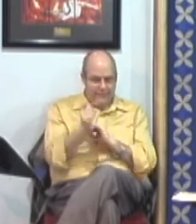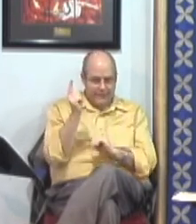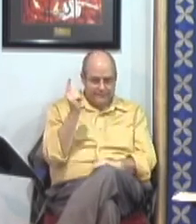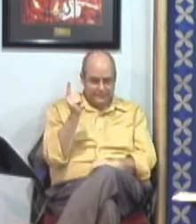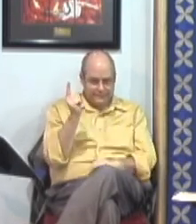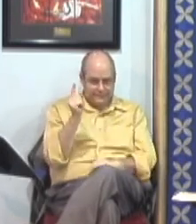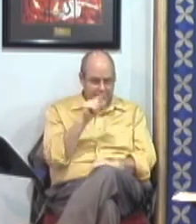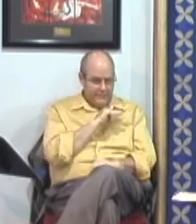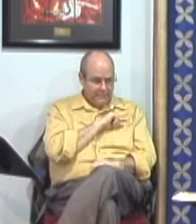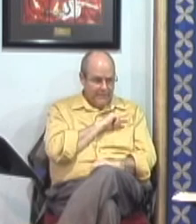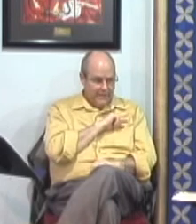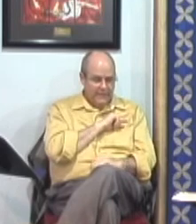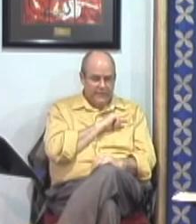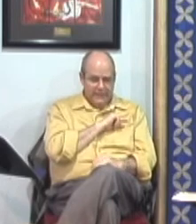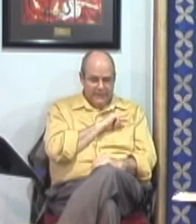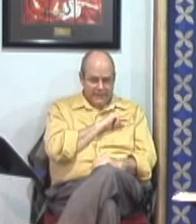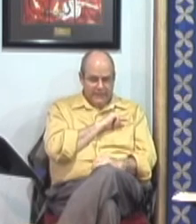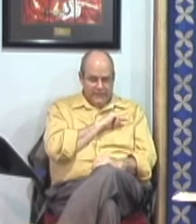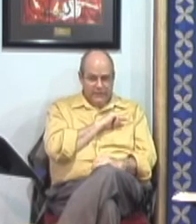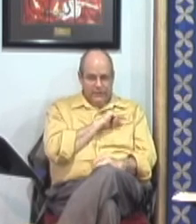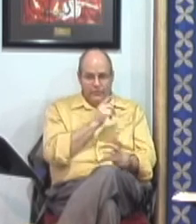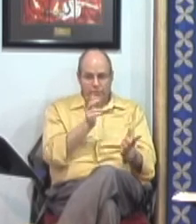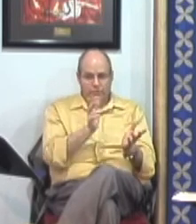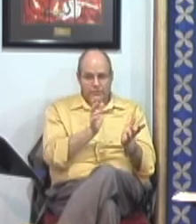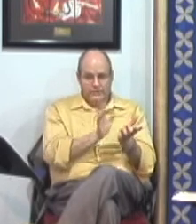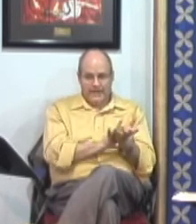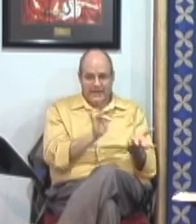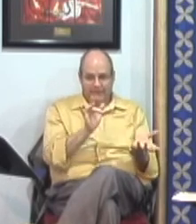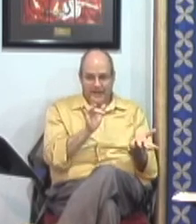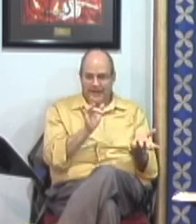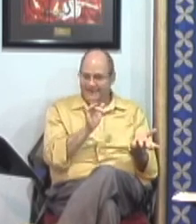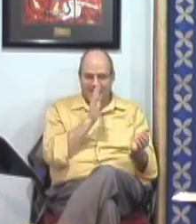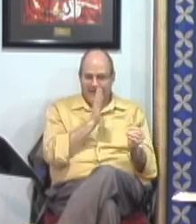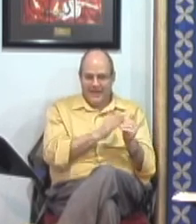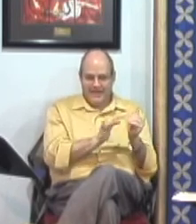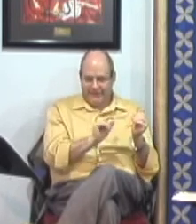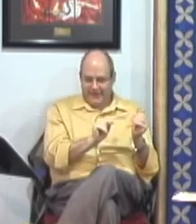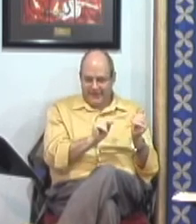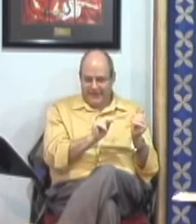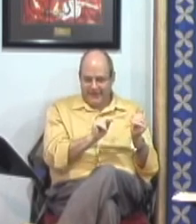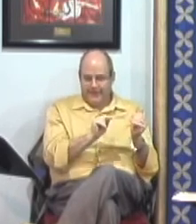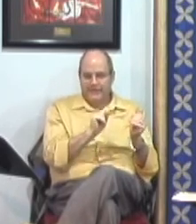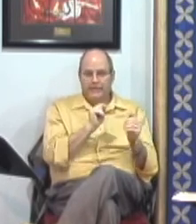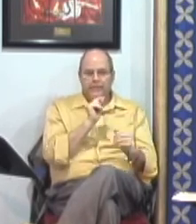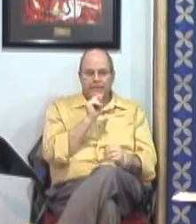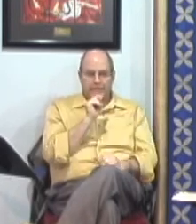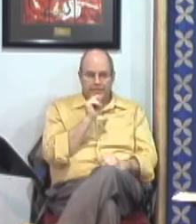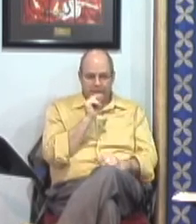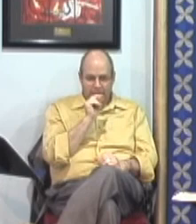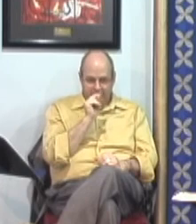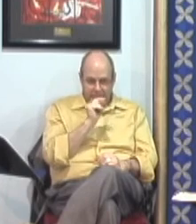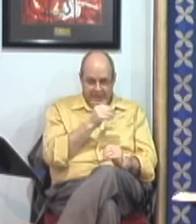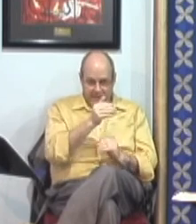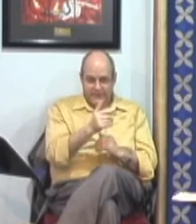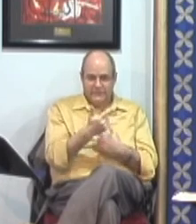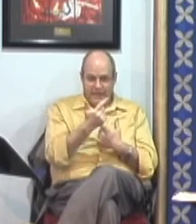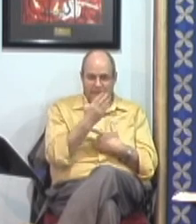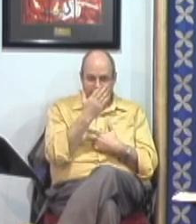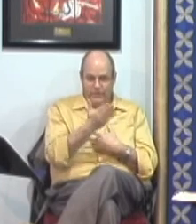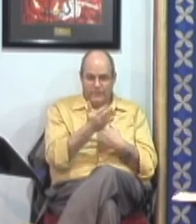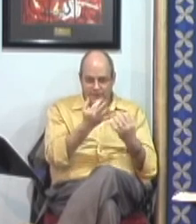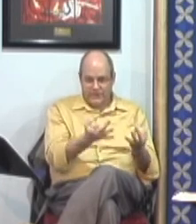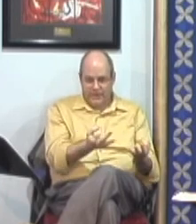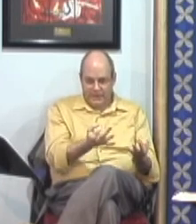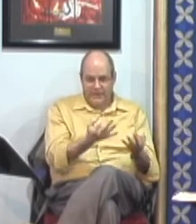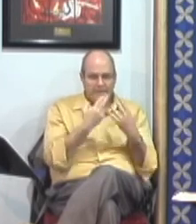the guilty who get away with something in this life, that's not the end of it. There will be a reckoning in the next life.